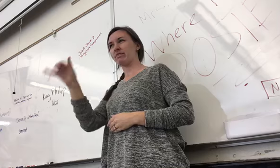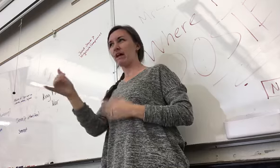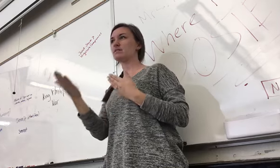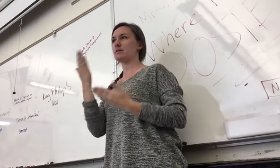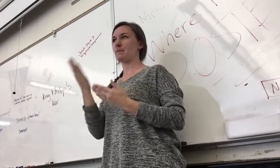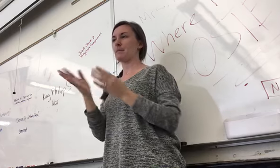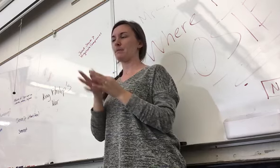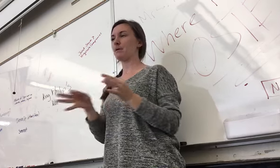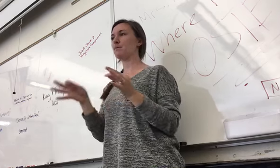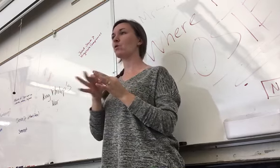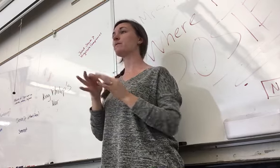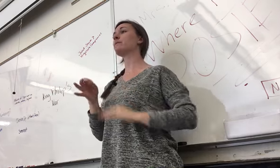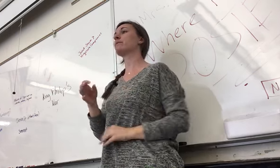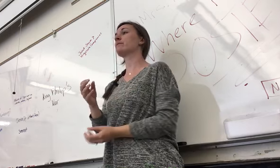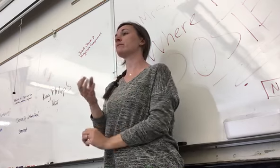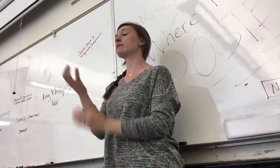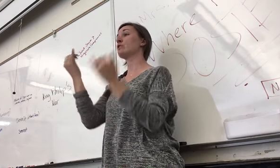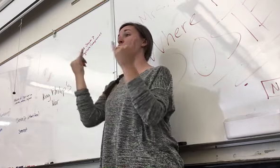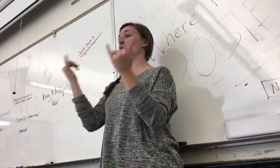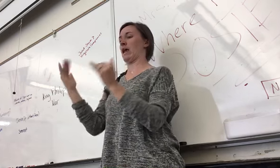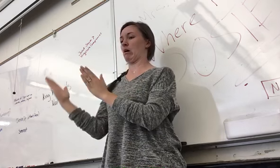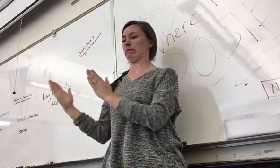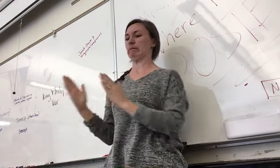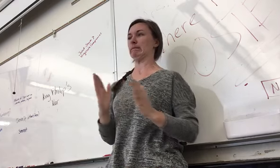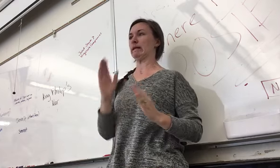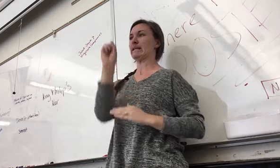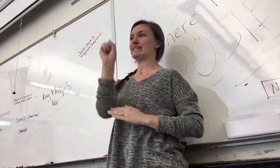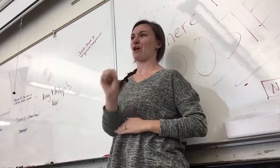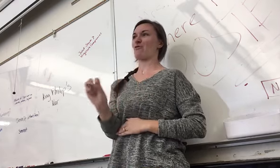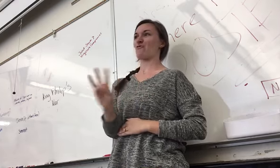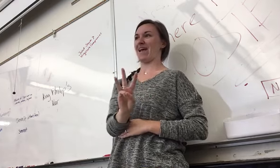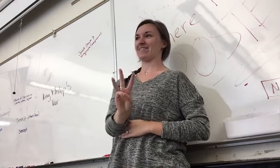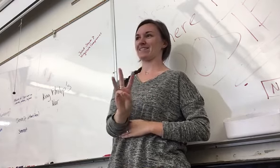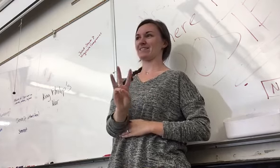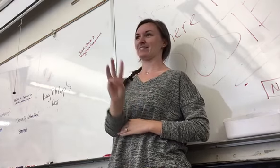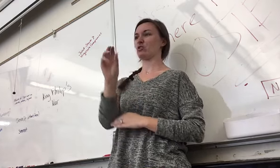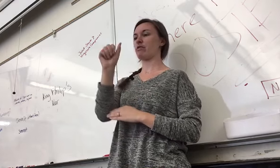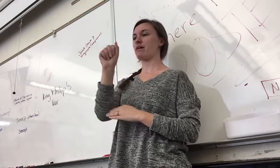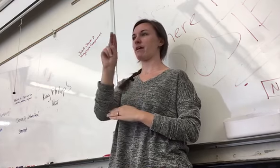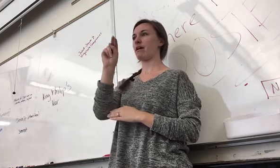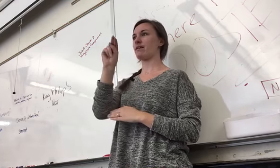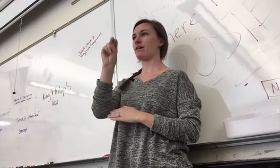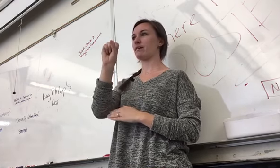important, it's going to be the Southwest tribes, in particular the Anasazi.